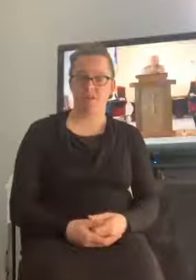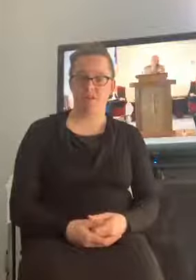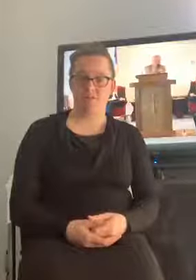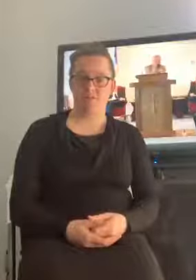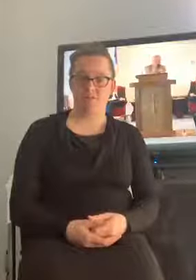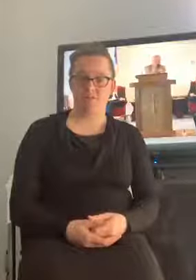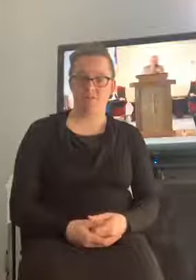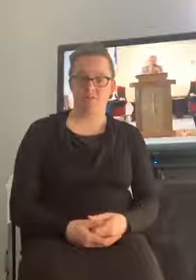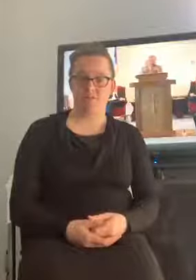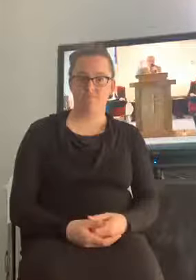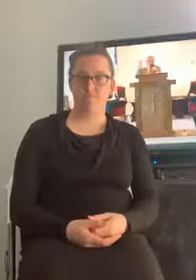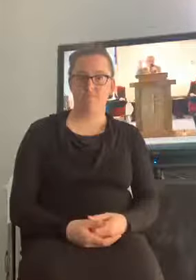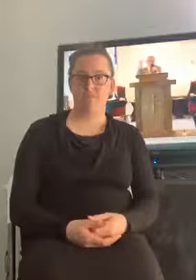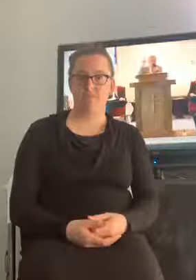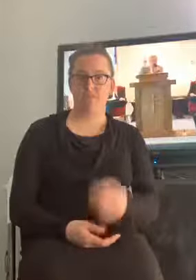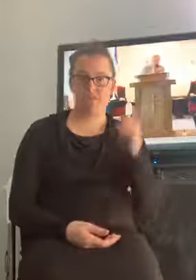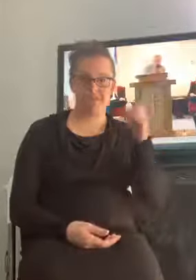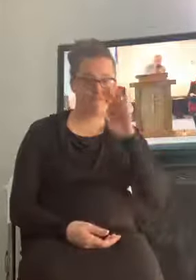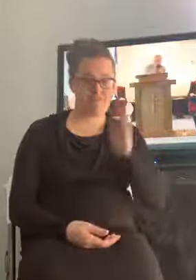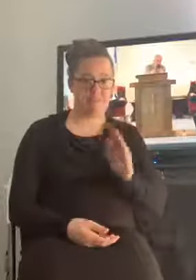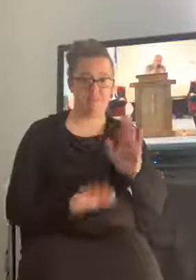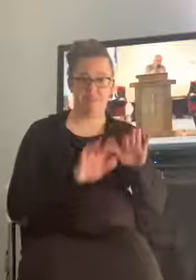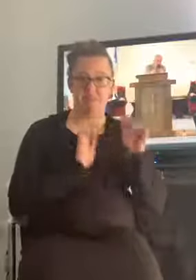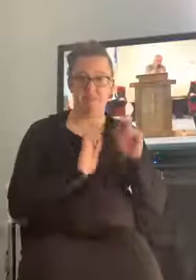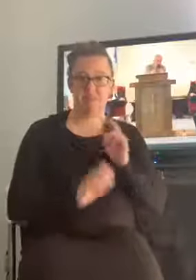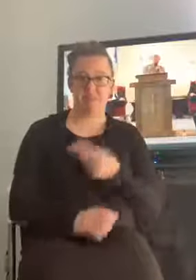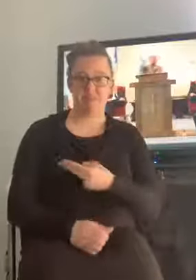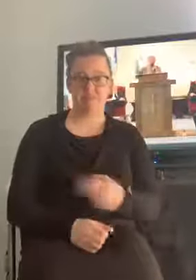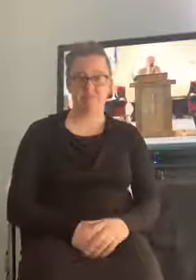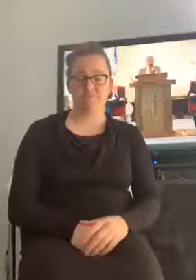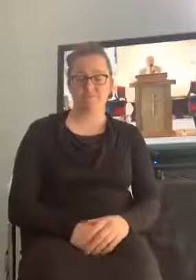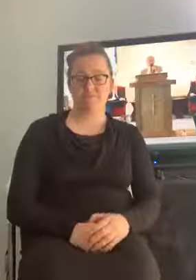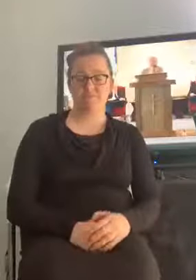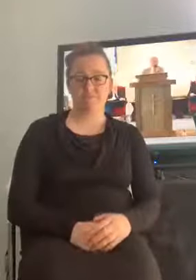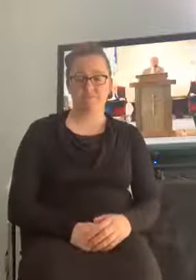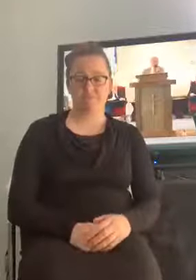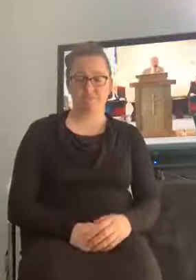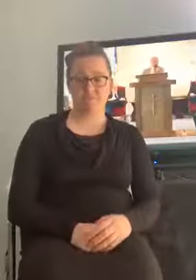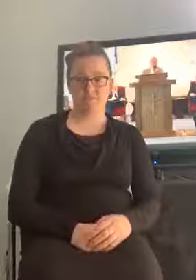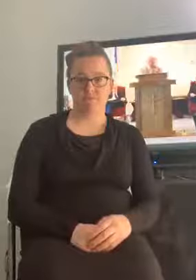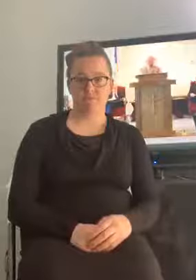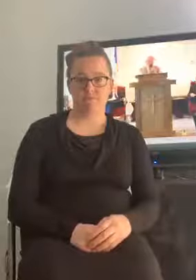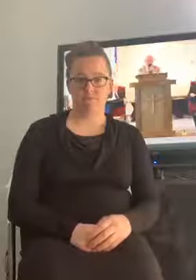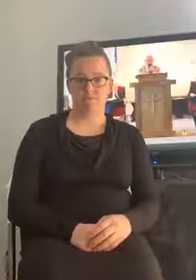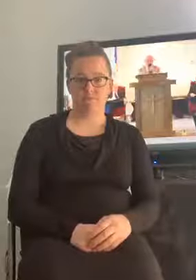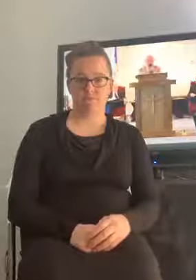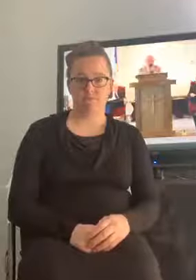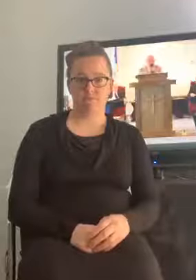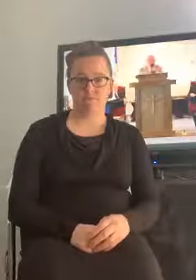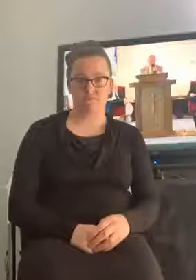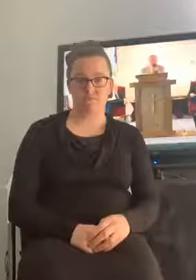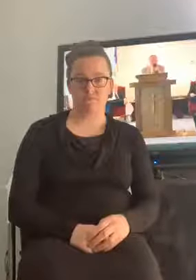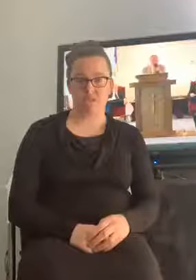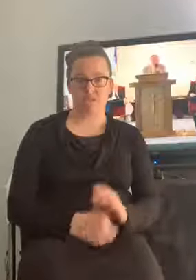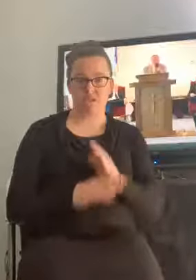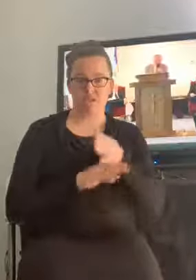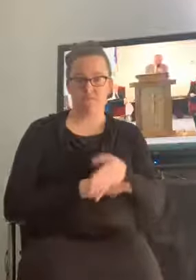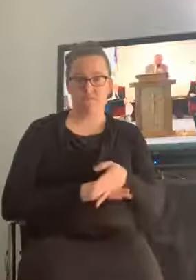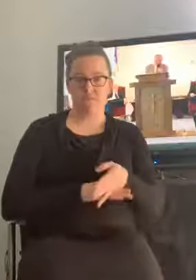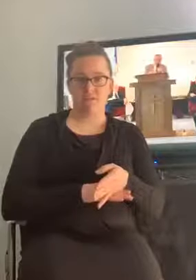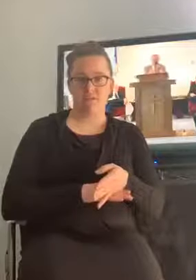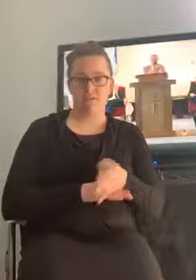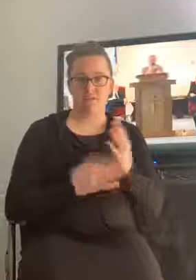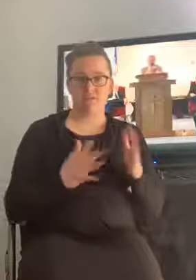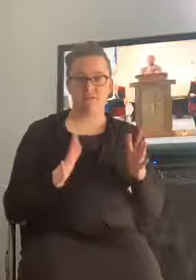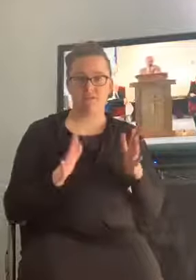will not fail thee nor forsake thee. And I mentioned Thursday night, after he got done addressing the people,